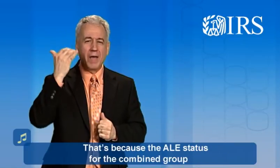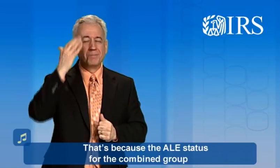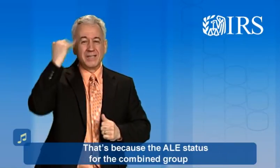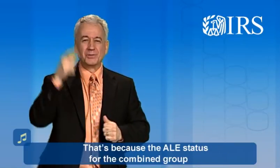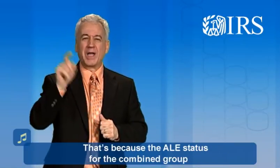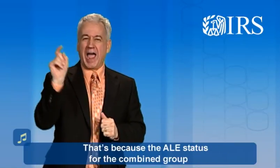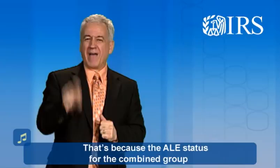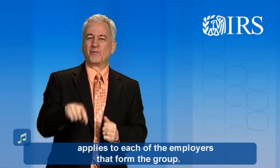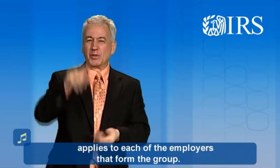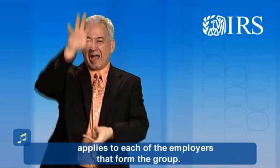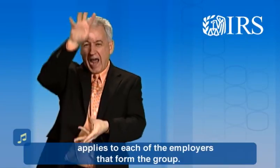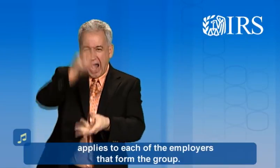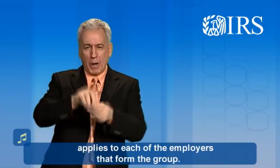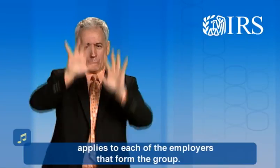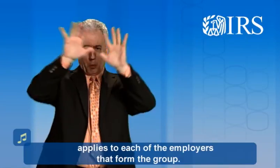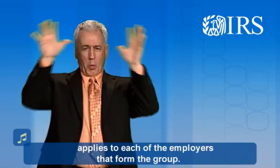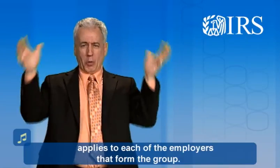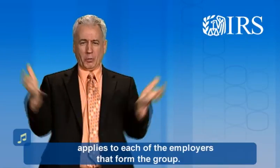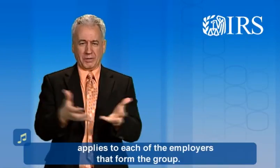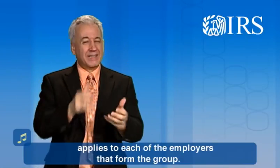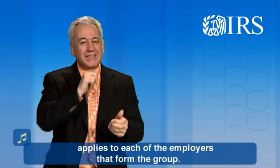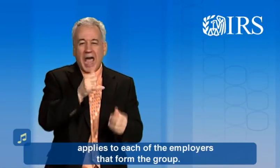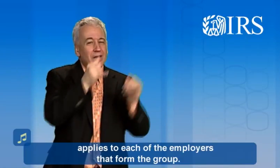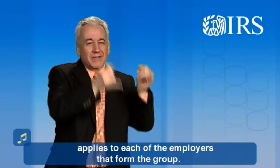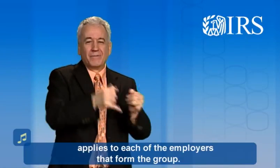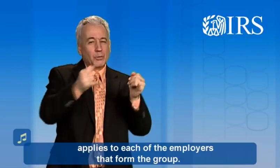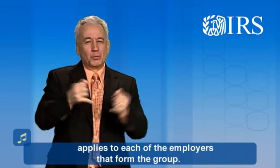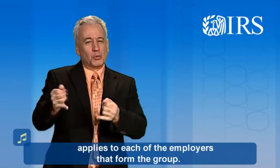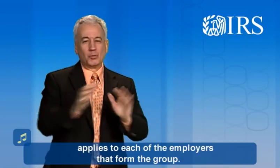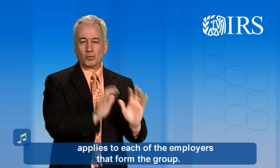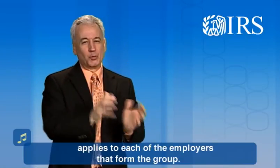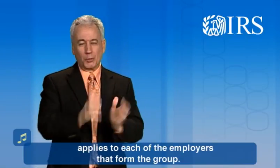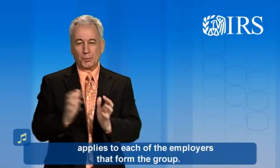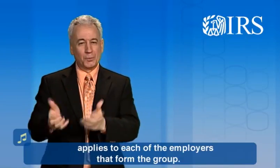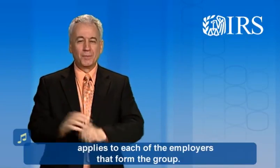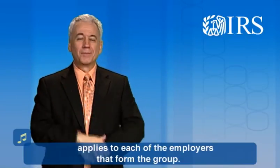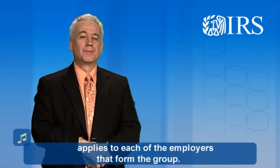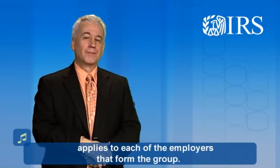combined group applies to each of the employers that form the group.